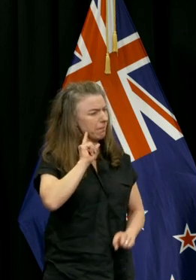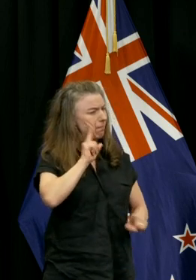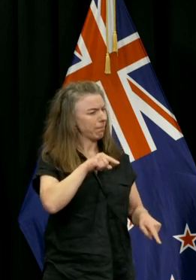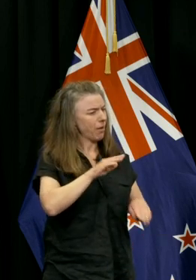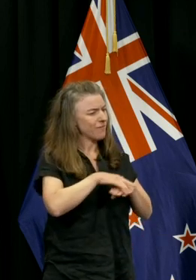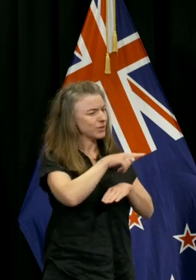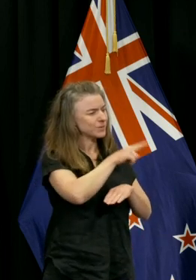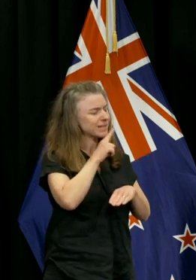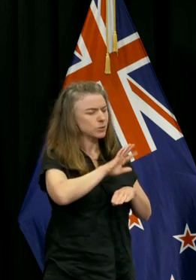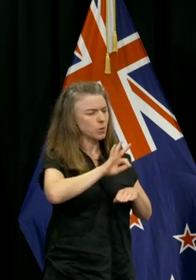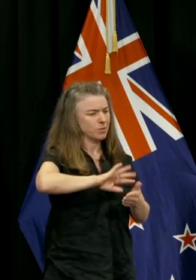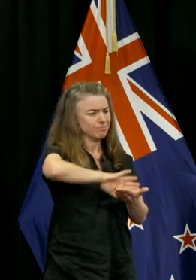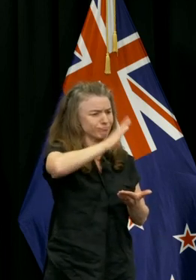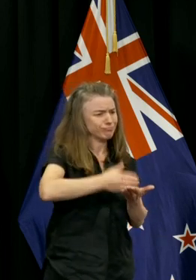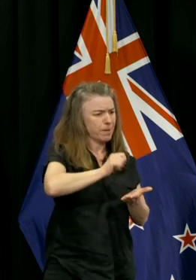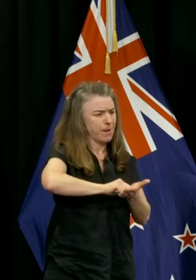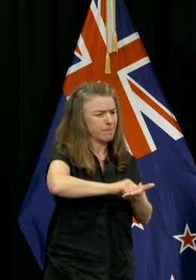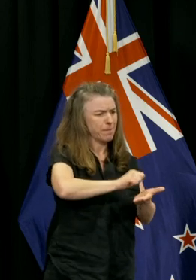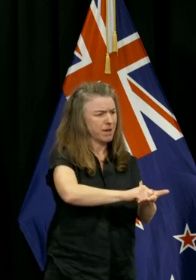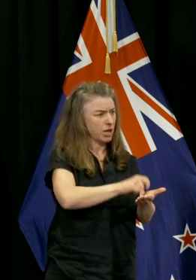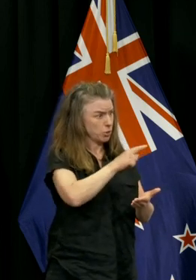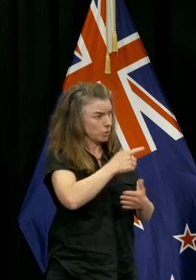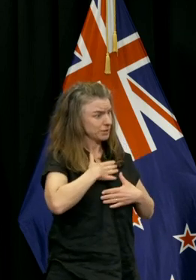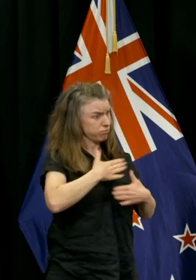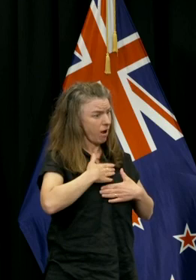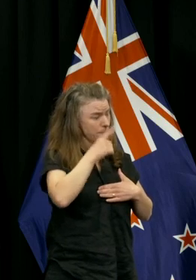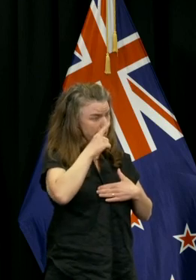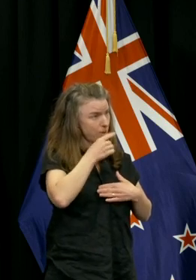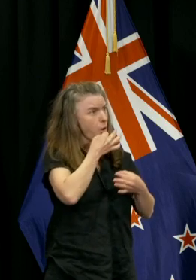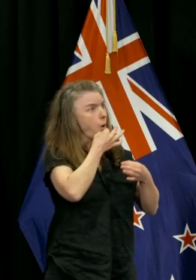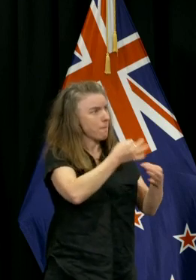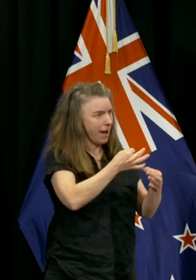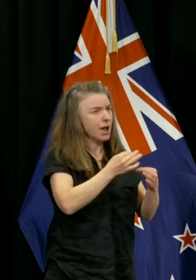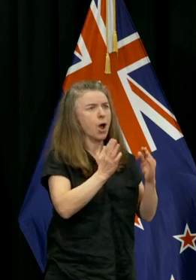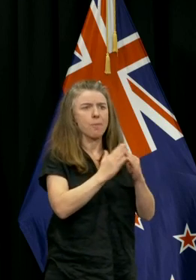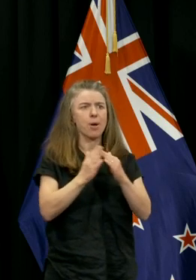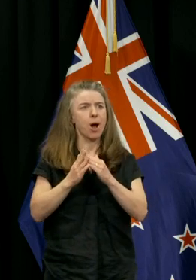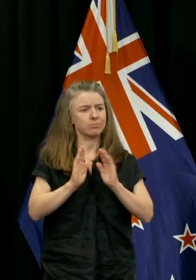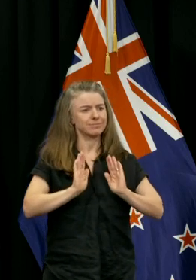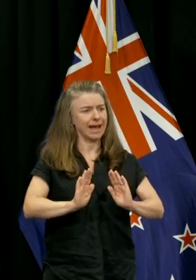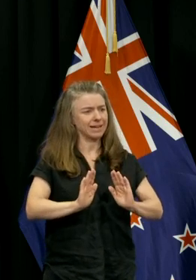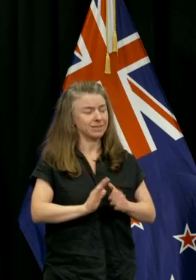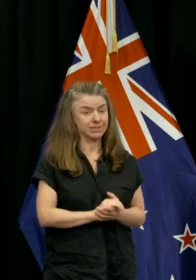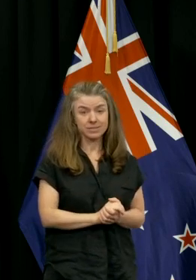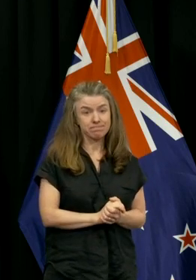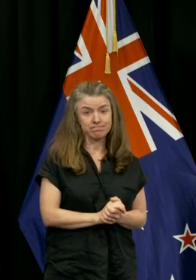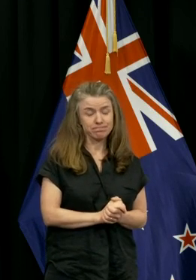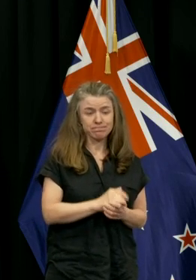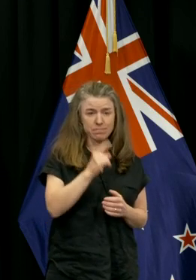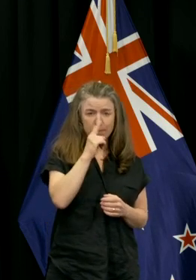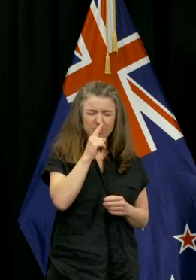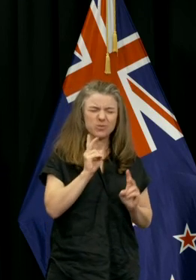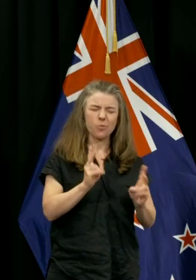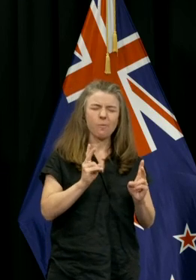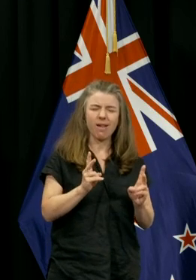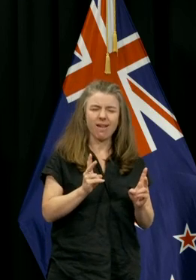almost surprised by how much of a lockdown there seems to have actually been today? No, actually, I think what we're dealing with is simple human